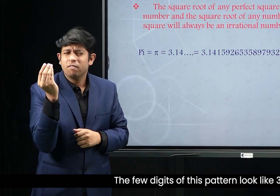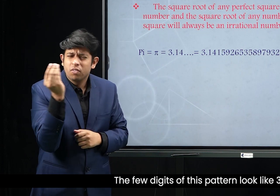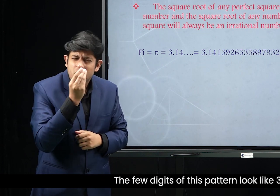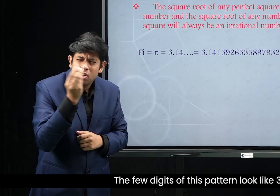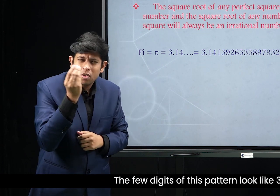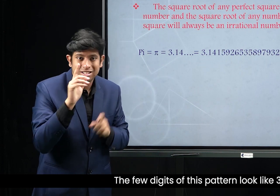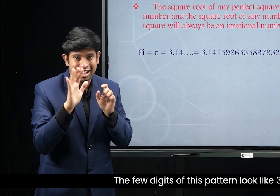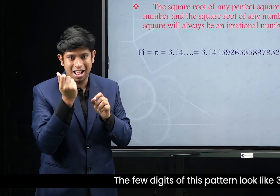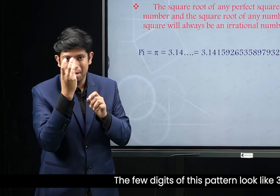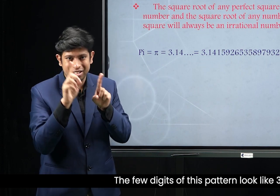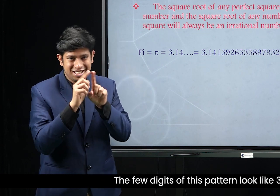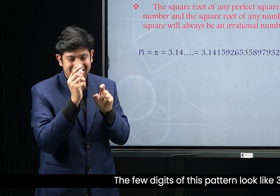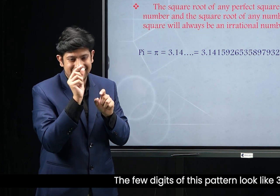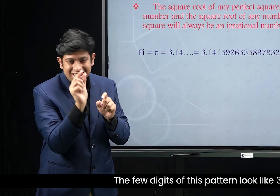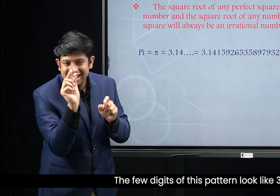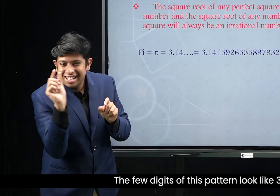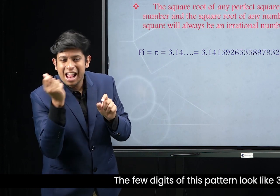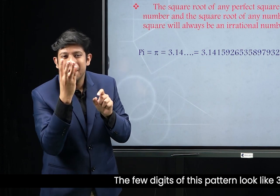The few digits of this pattern look like